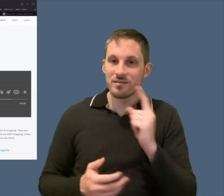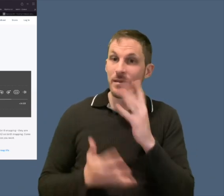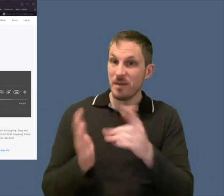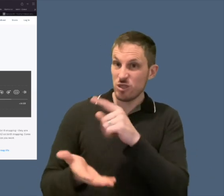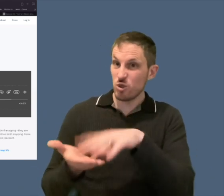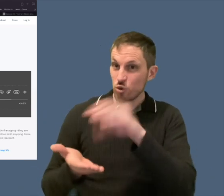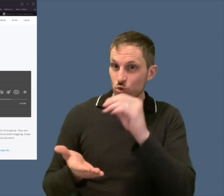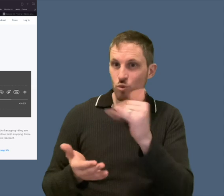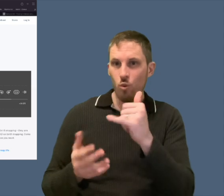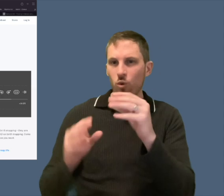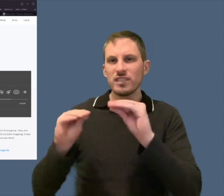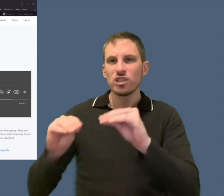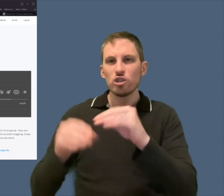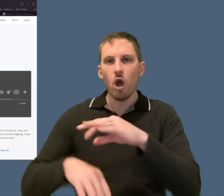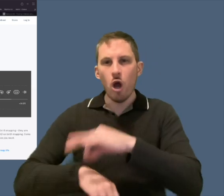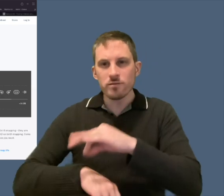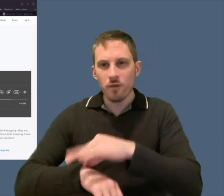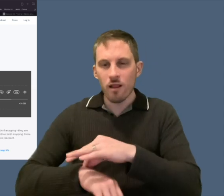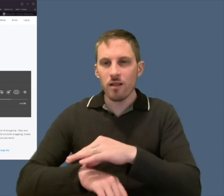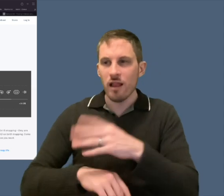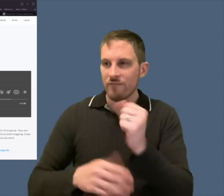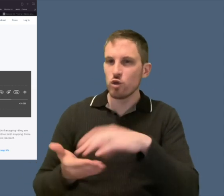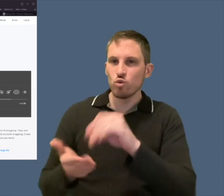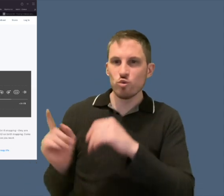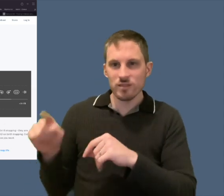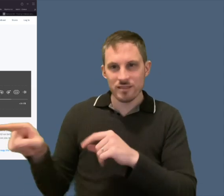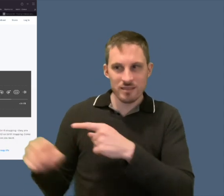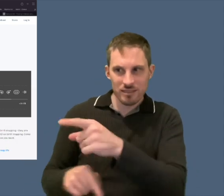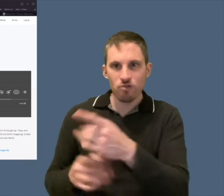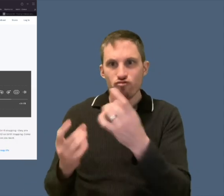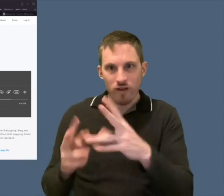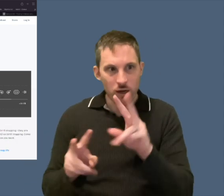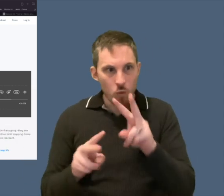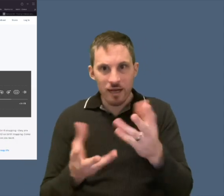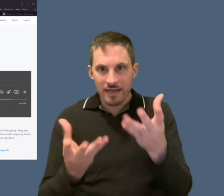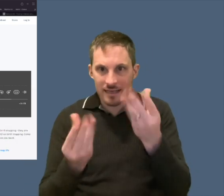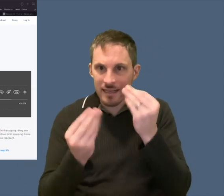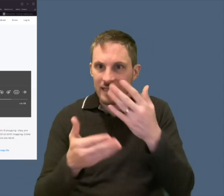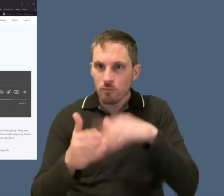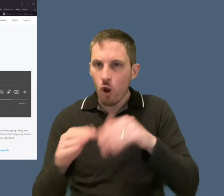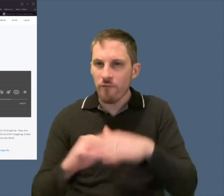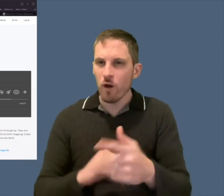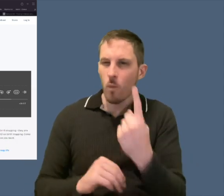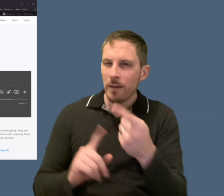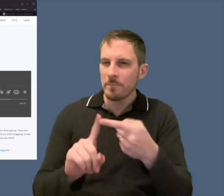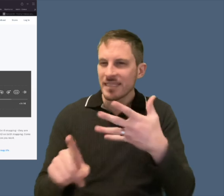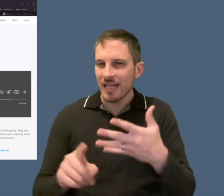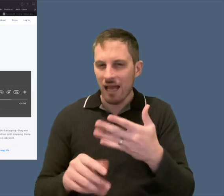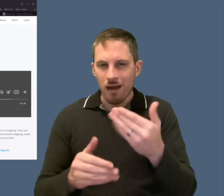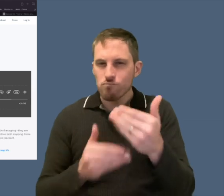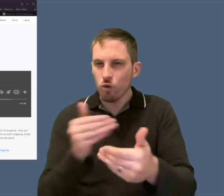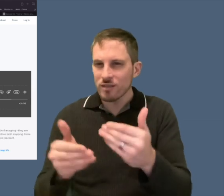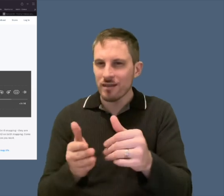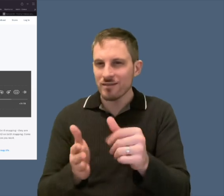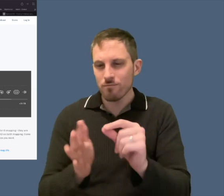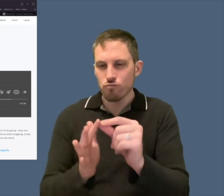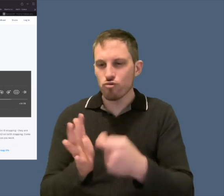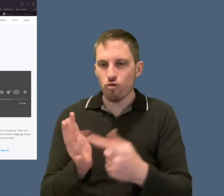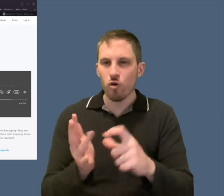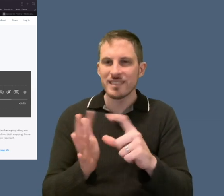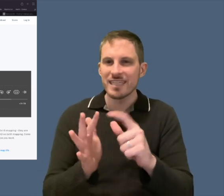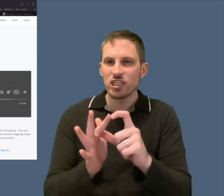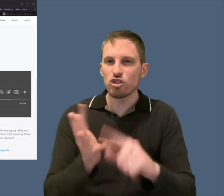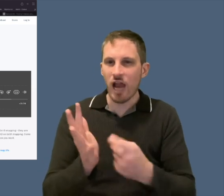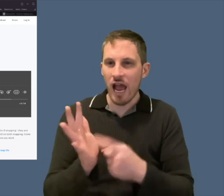or if it's a teaching hospital and students are there to gather experience and they will do procedures in order for that student